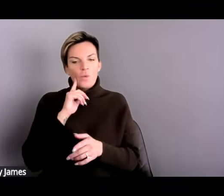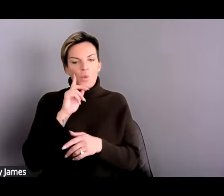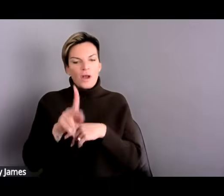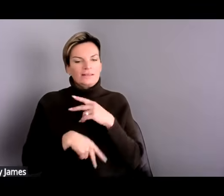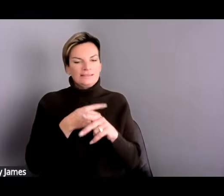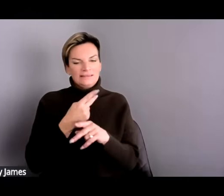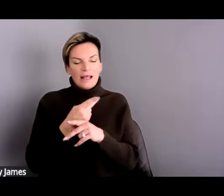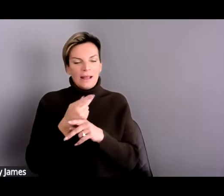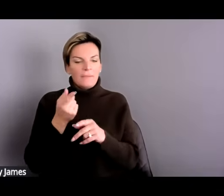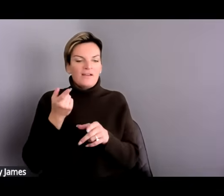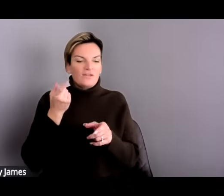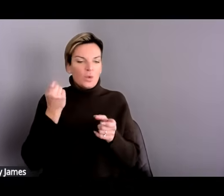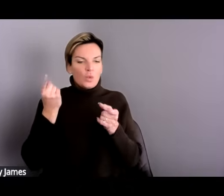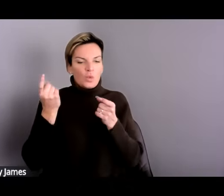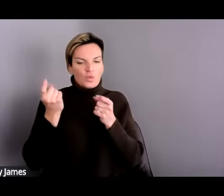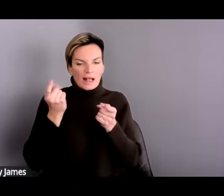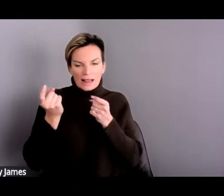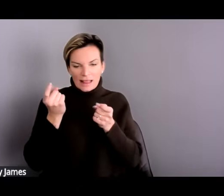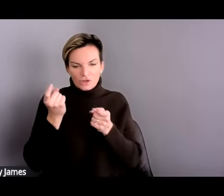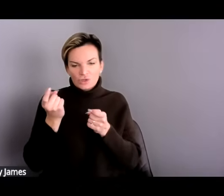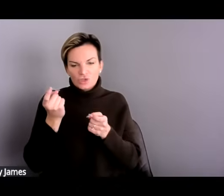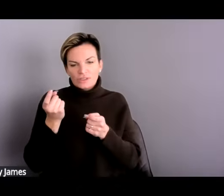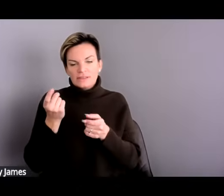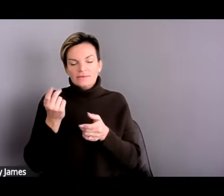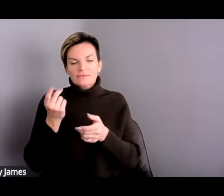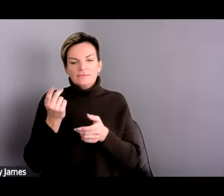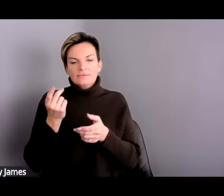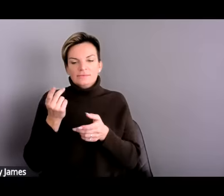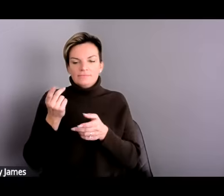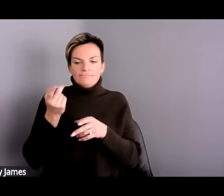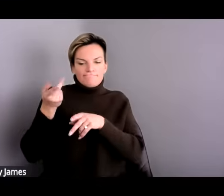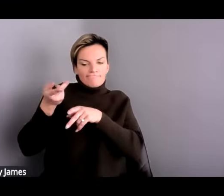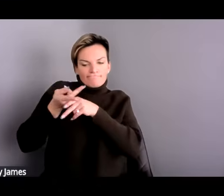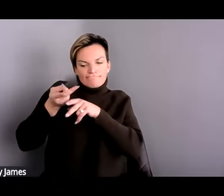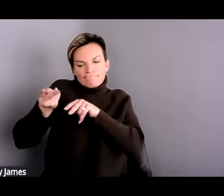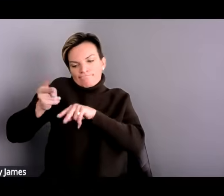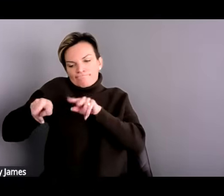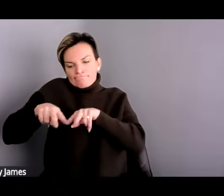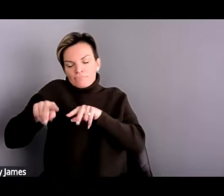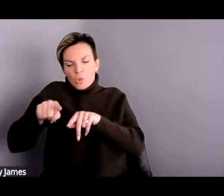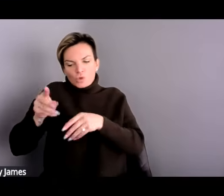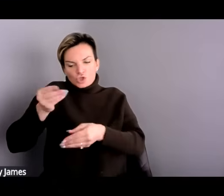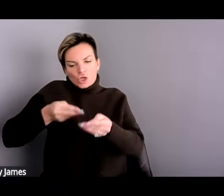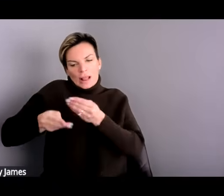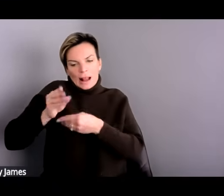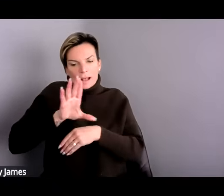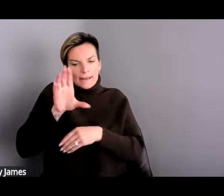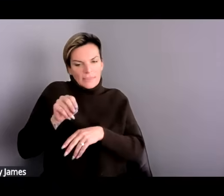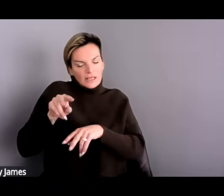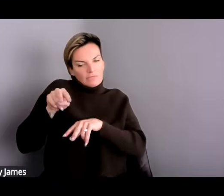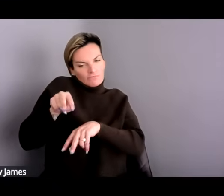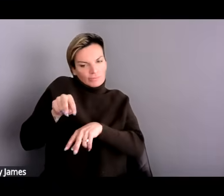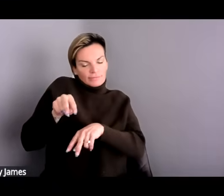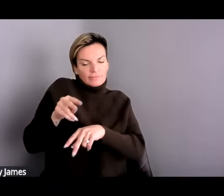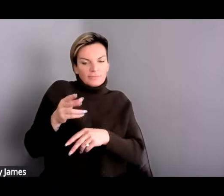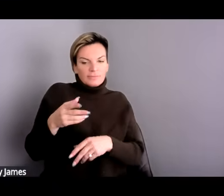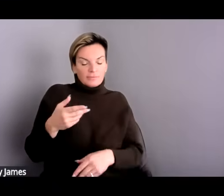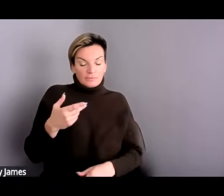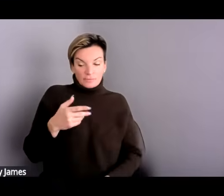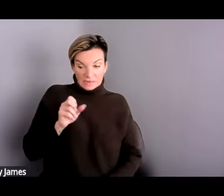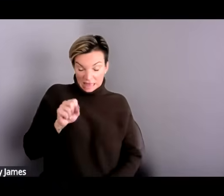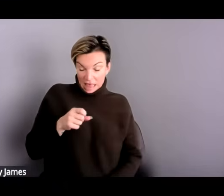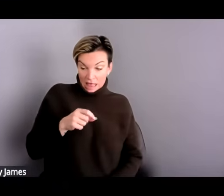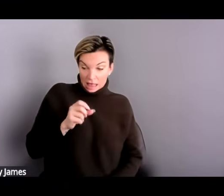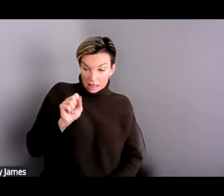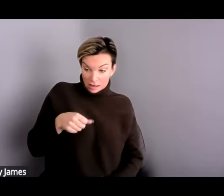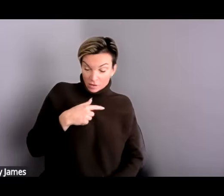regulation of circulator companies is possible? Could we ask you to give us